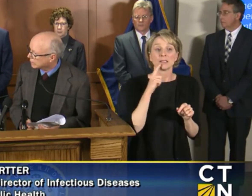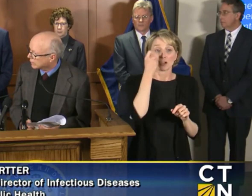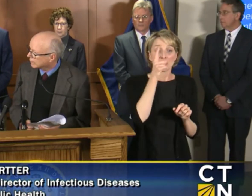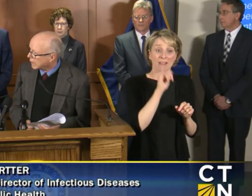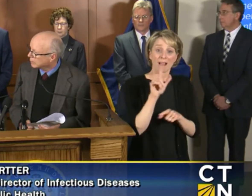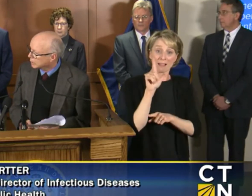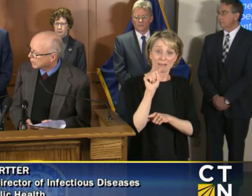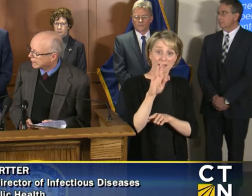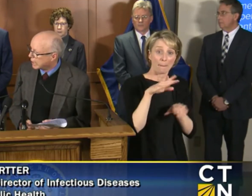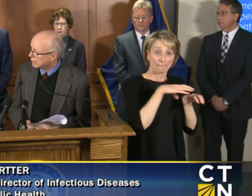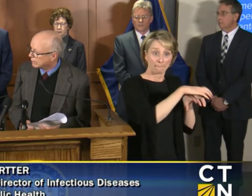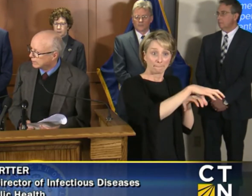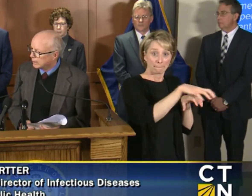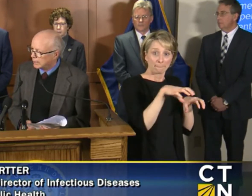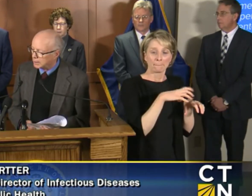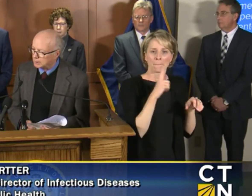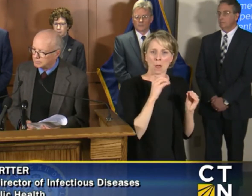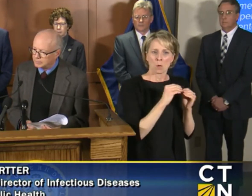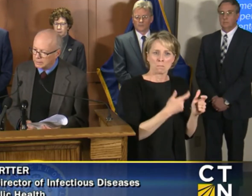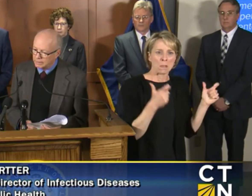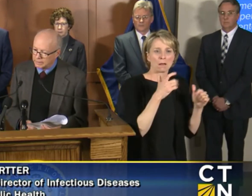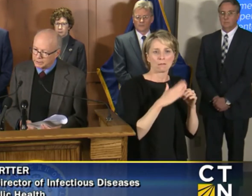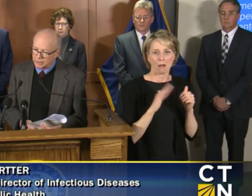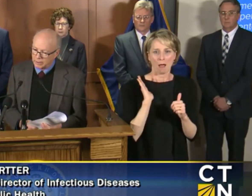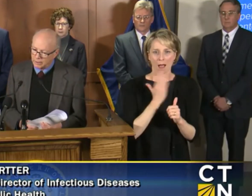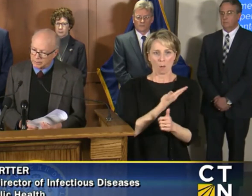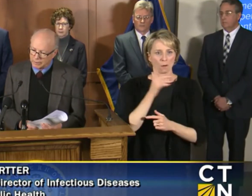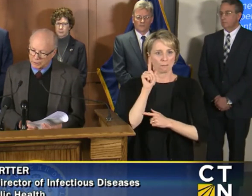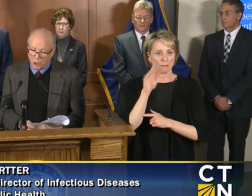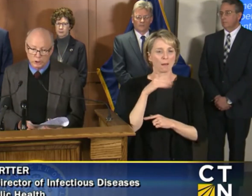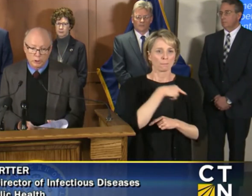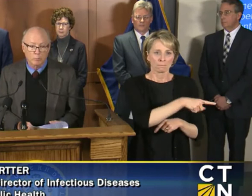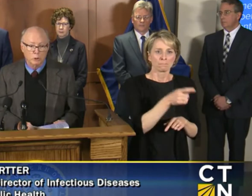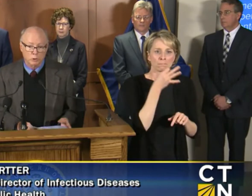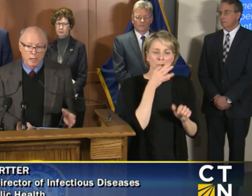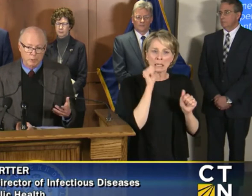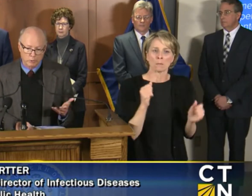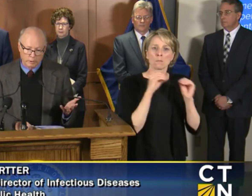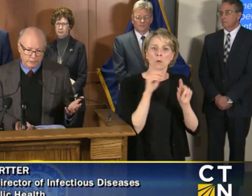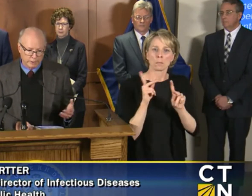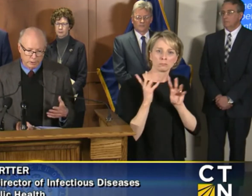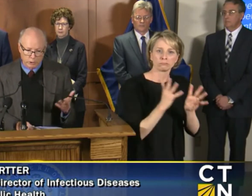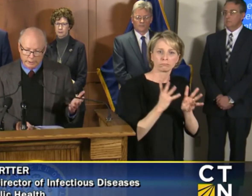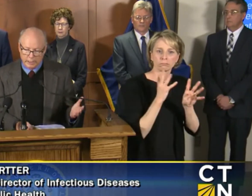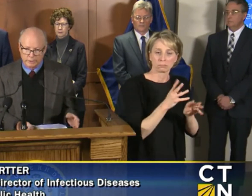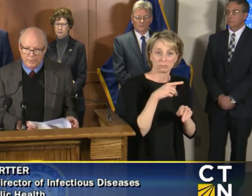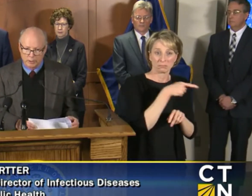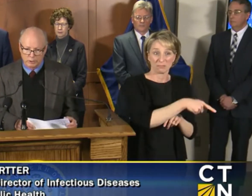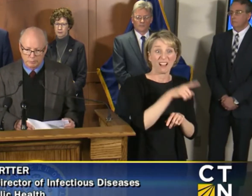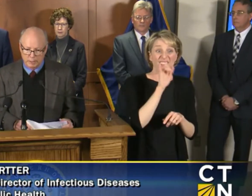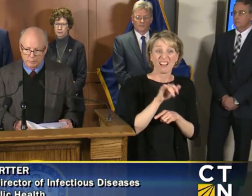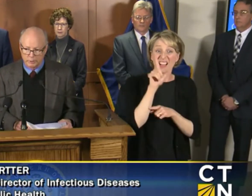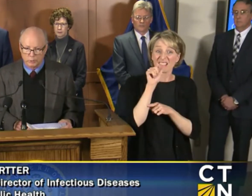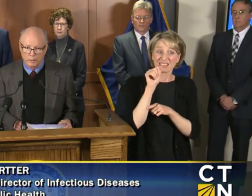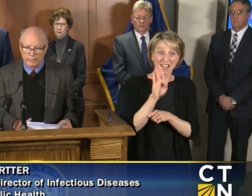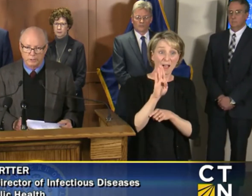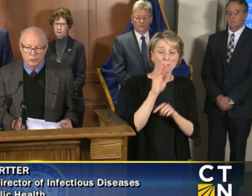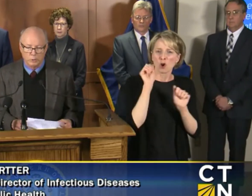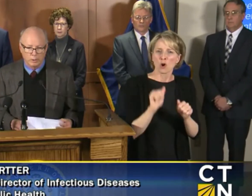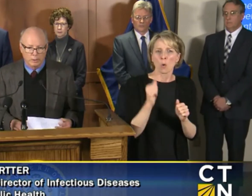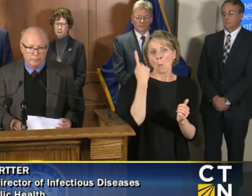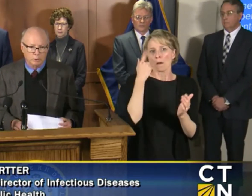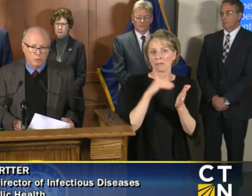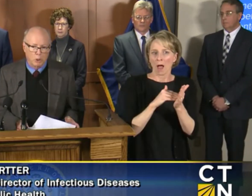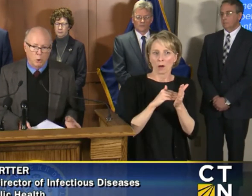our laboratory can. These large commercial laboratories can literally test 1,000 specimens a week.